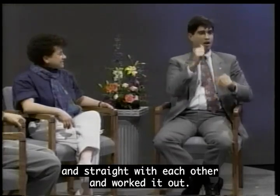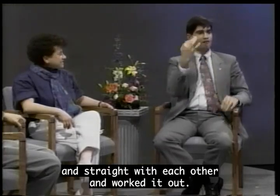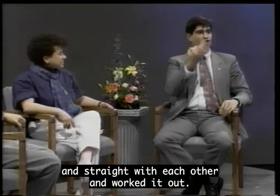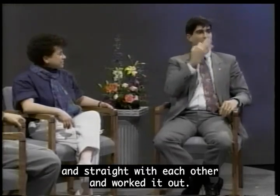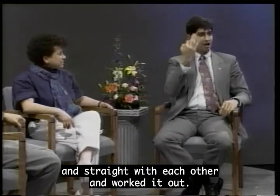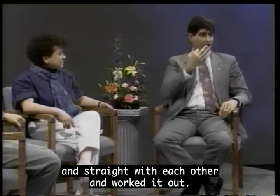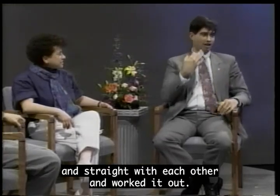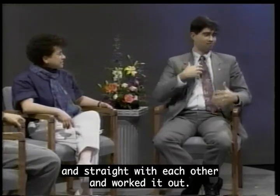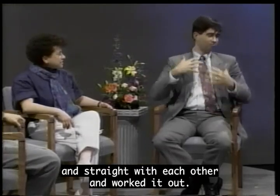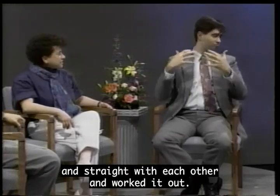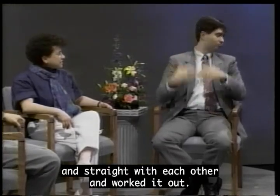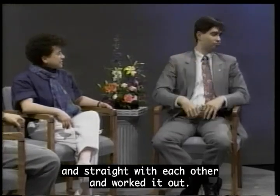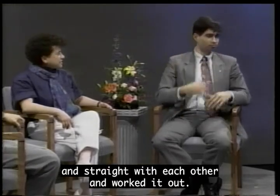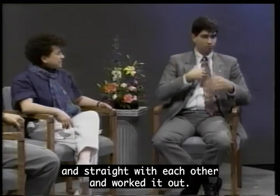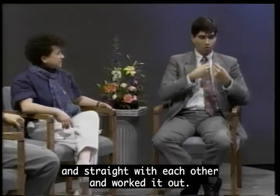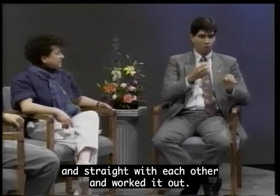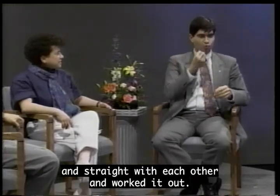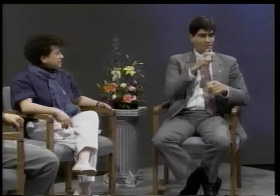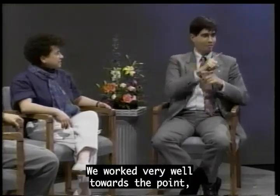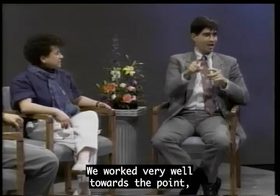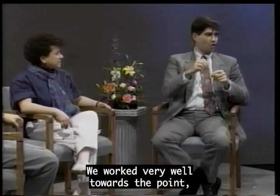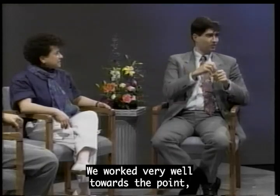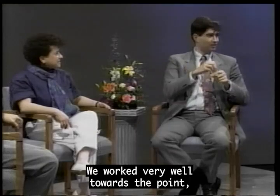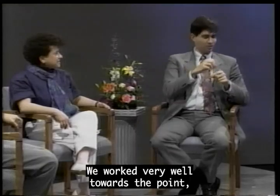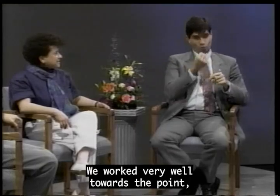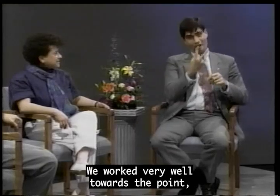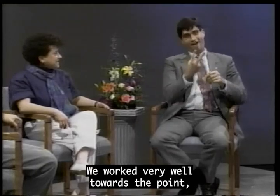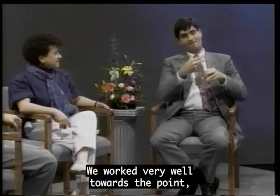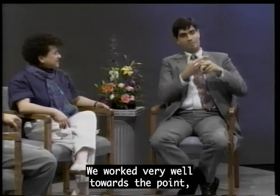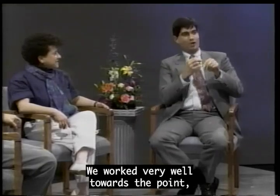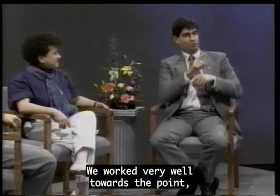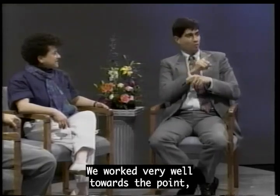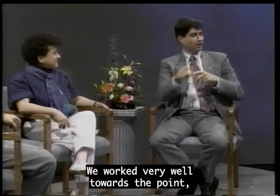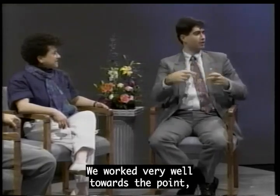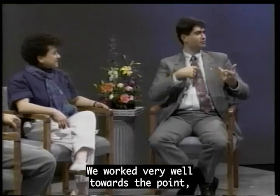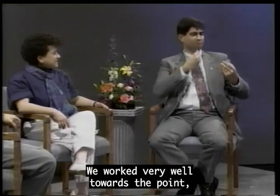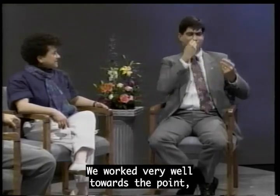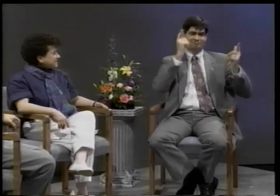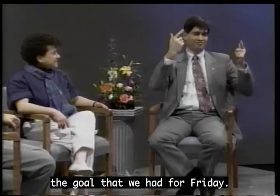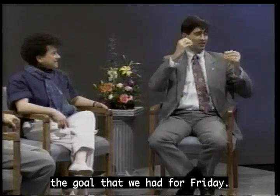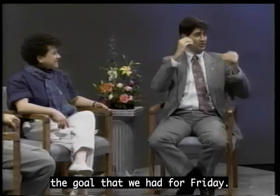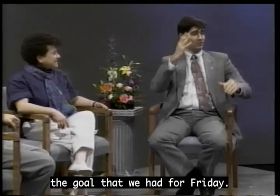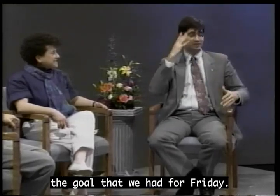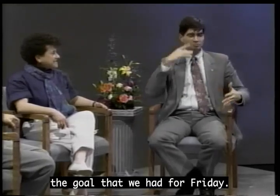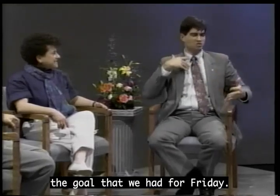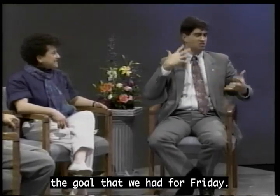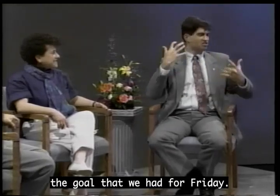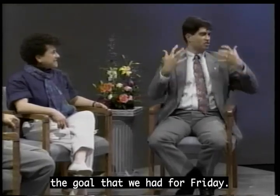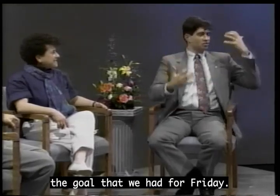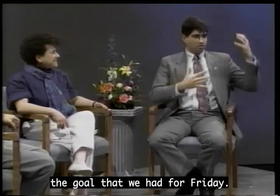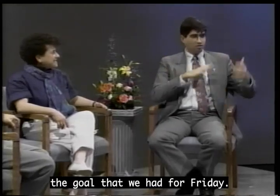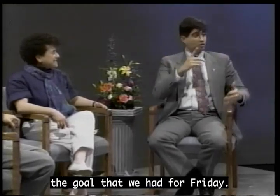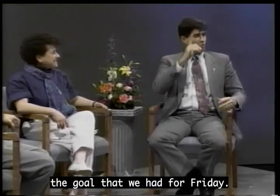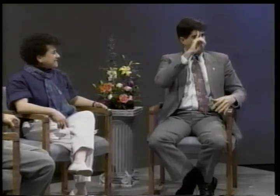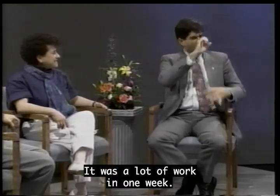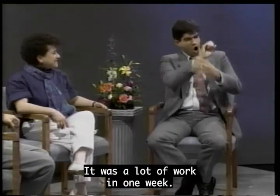We worked very well towards the point, the goal that we had for Friday. It was a lot of work in 1 week. I mean, there was no experience like